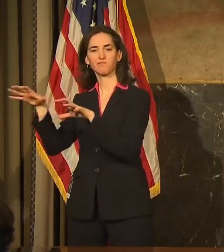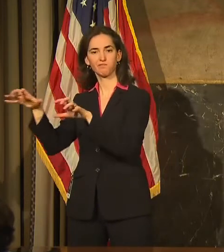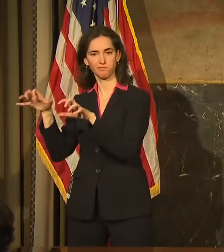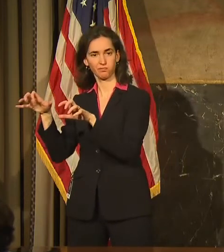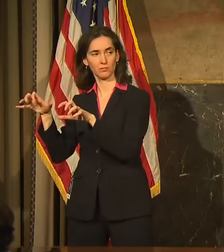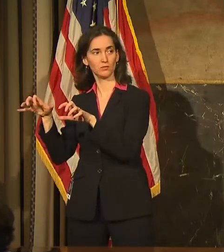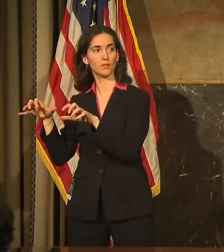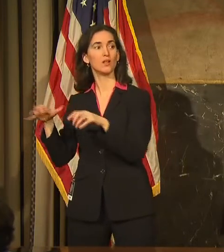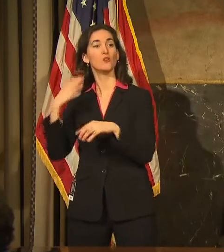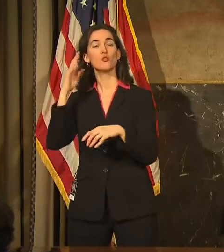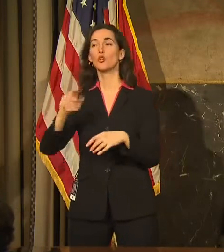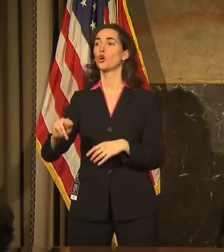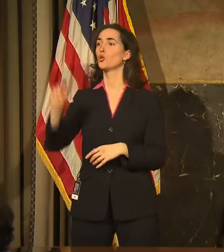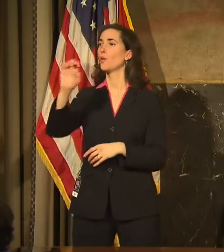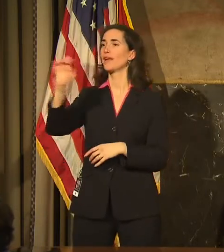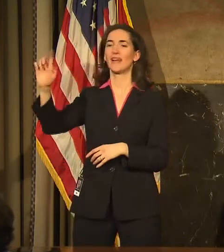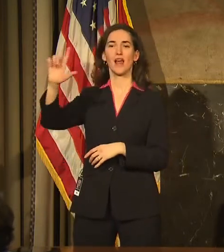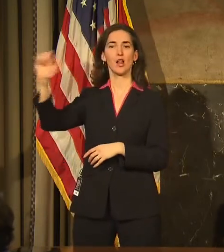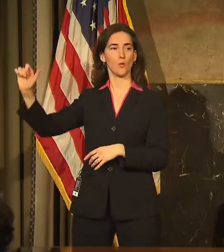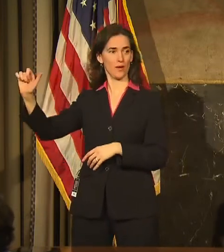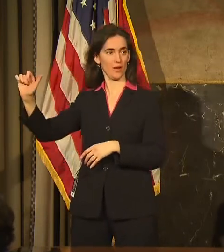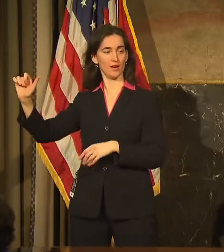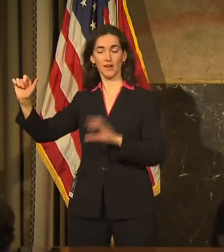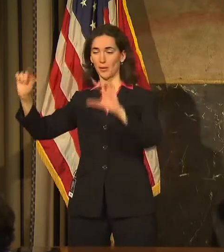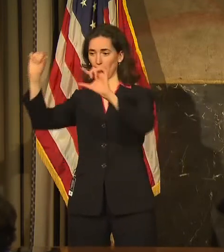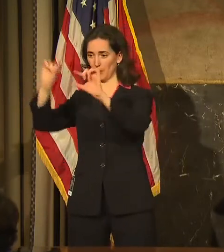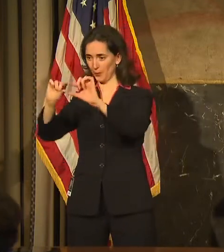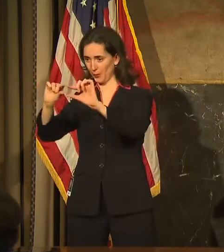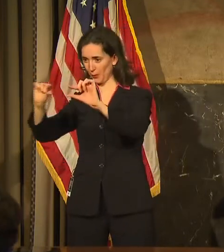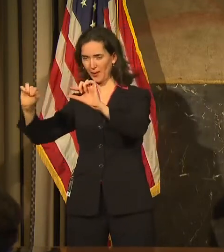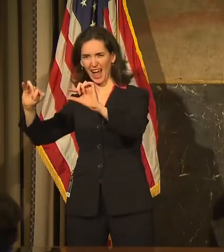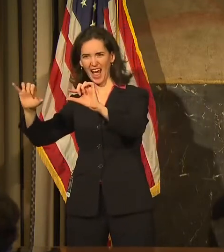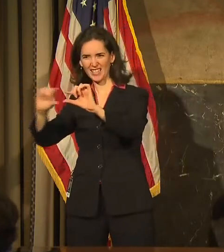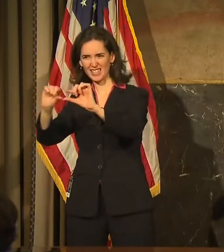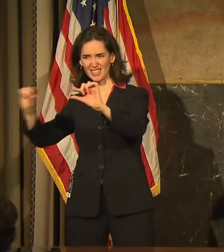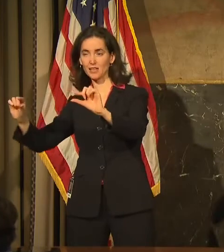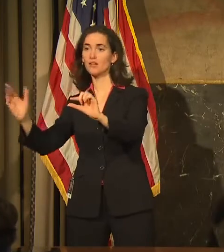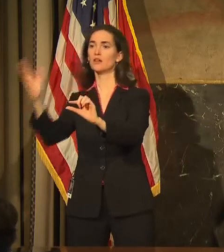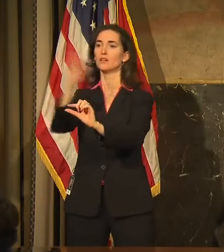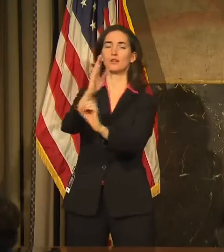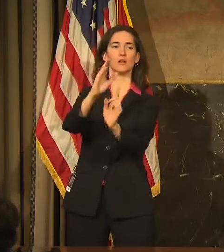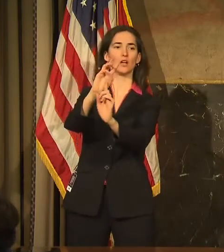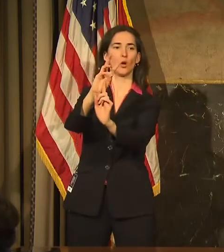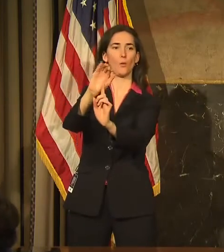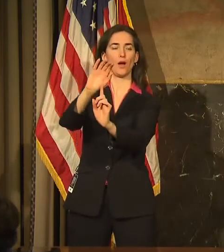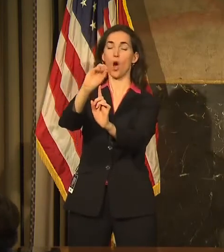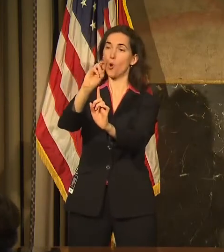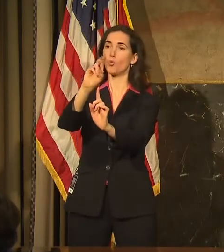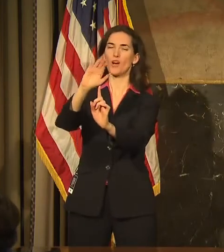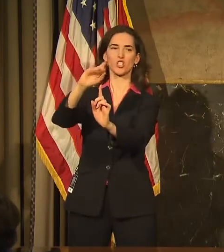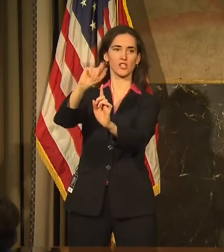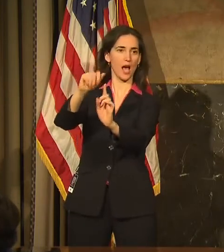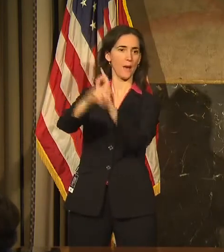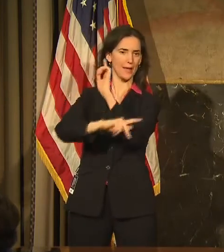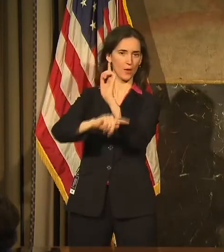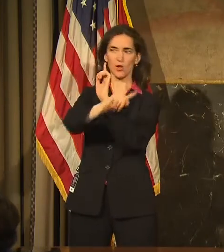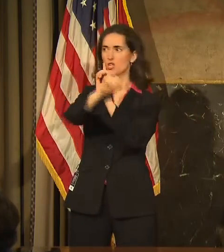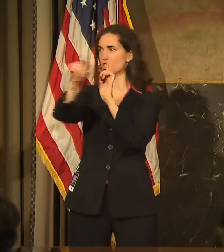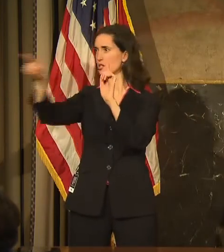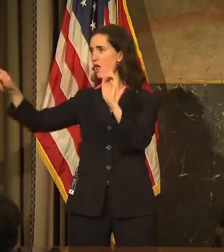of ice formed in northeast Louisiana, all of a sudden you saw from Tensas Parish and Ouachita Parish and areas up there, the lights go